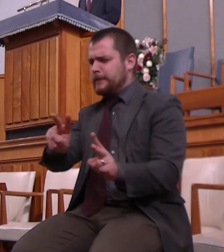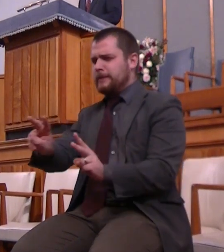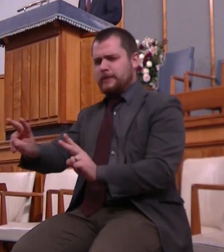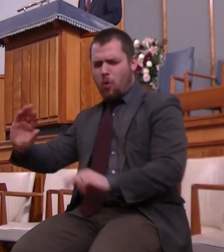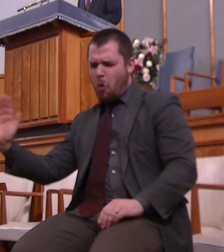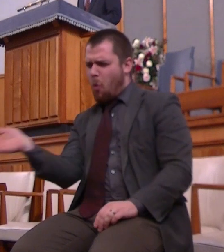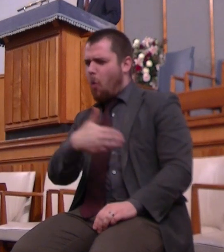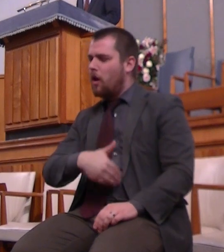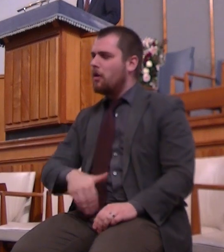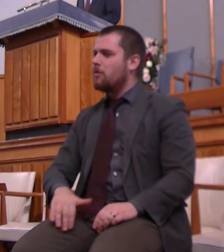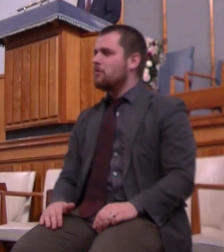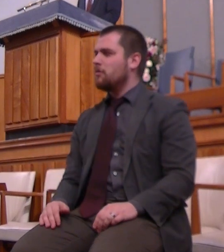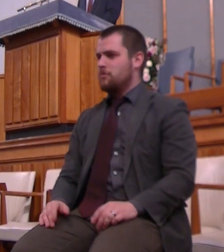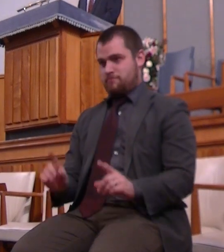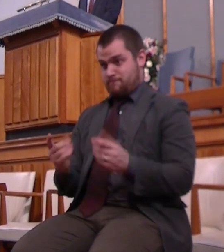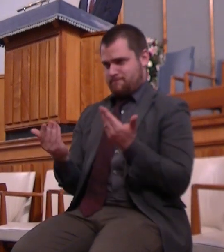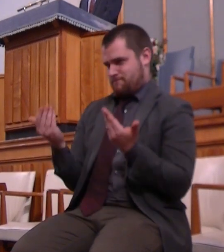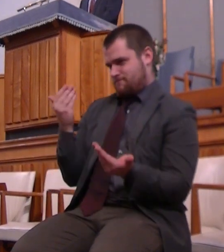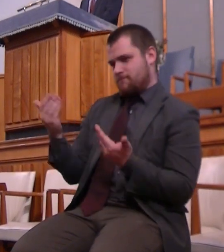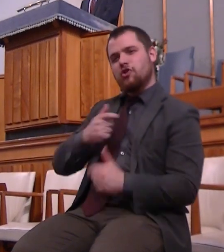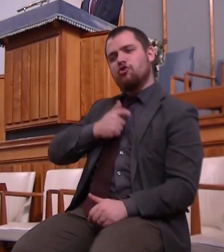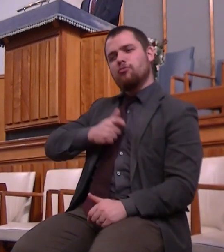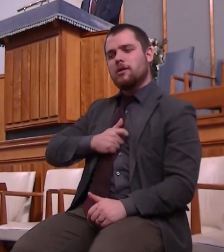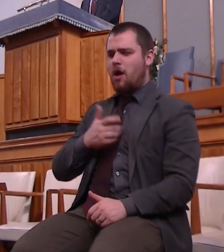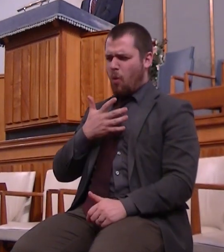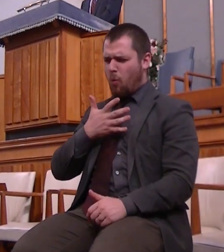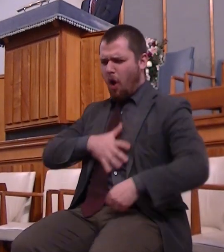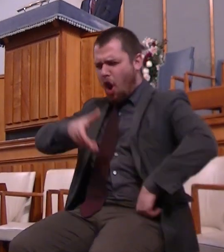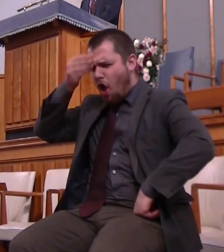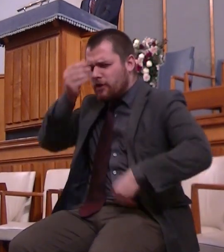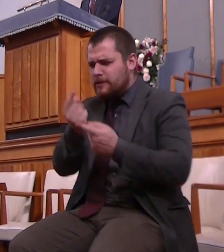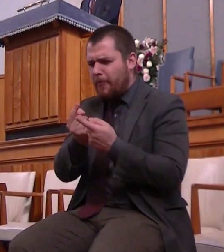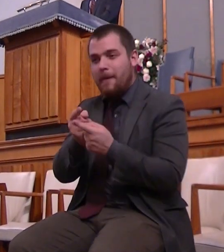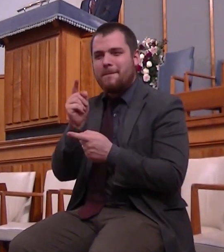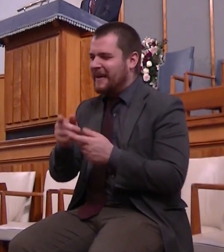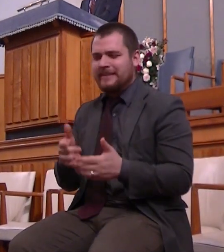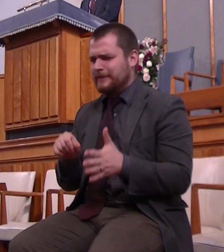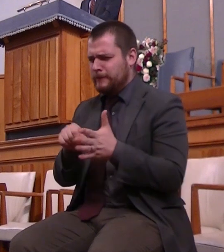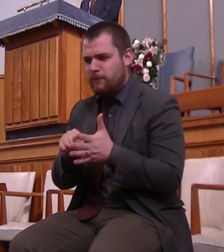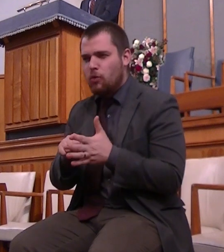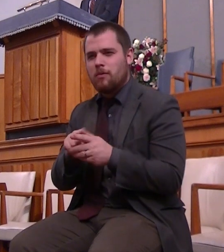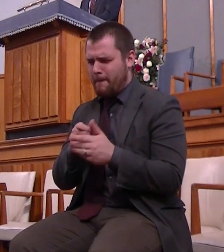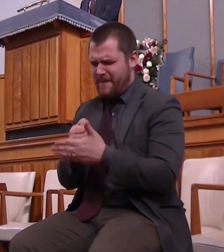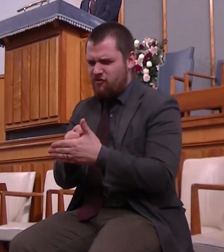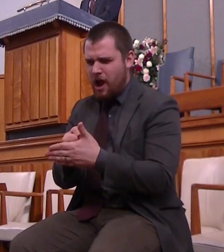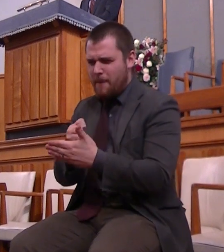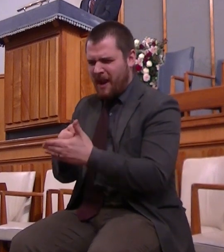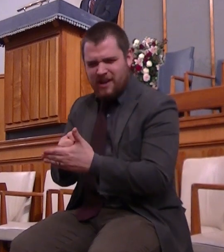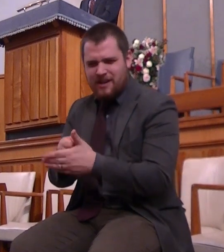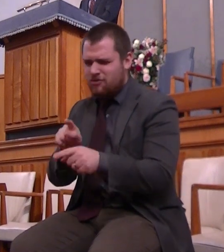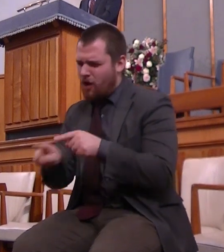manner of obstructions prevent us finding out entirely what we would like to know. But